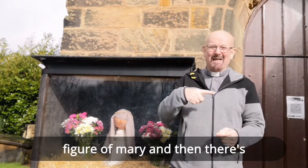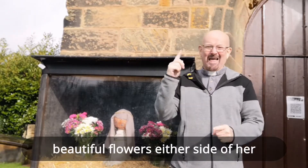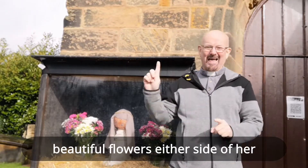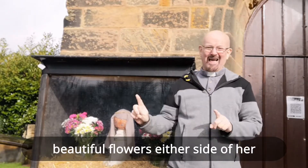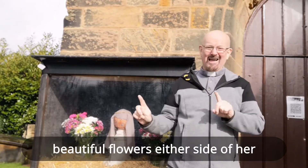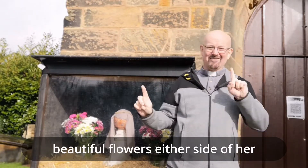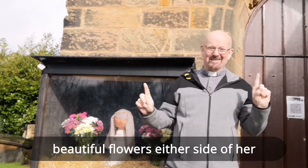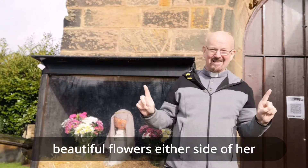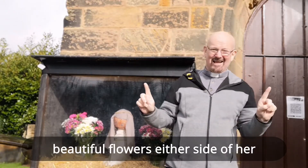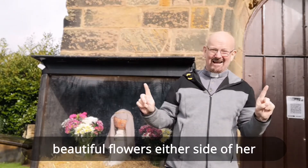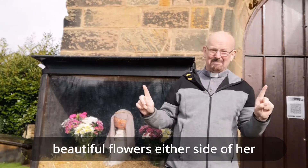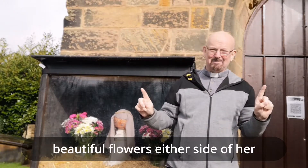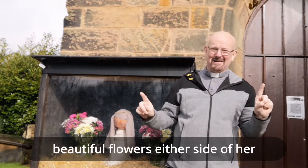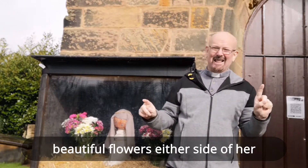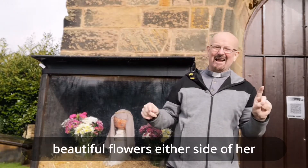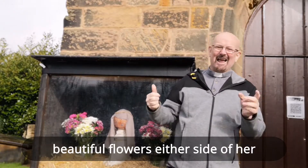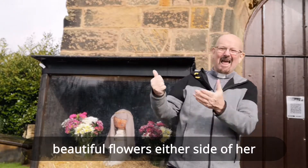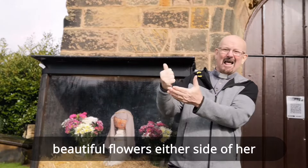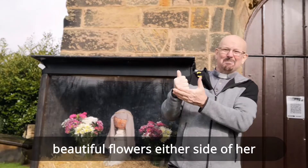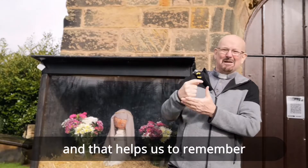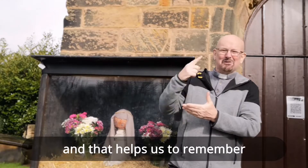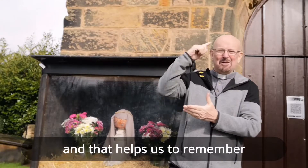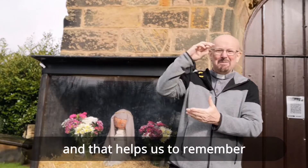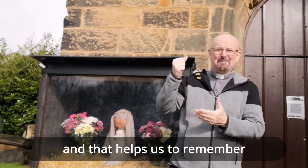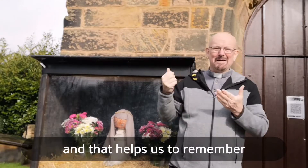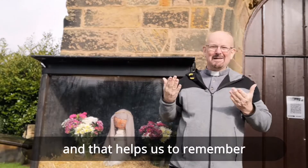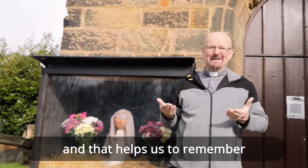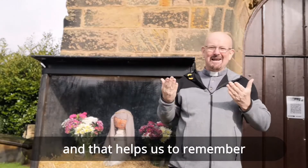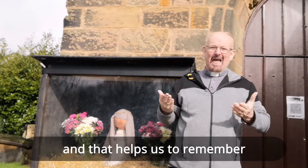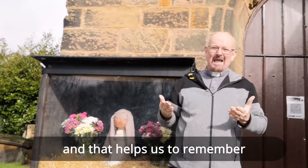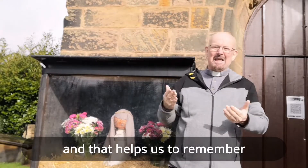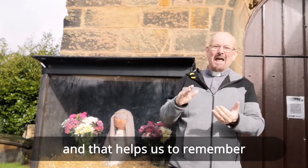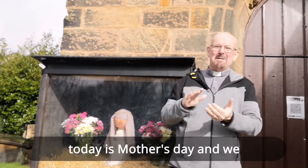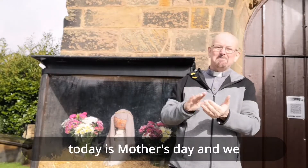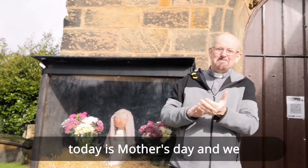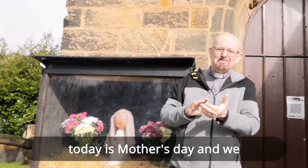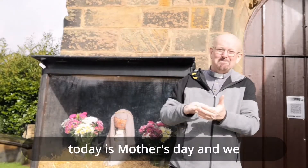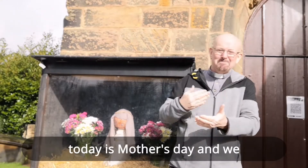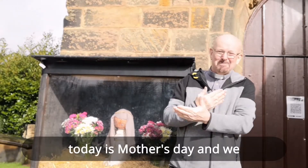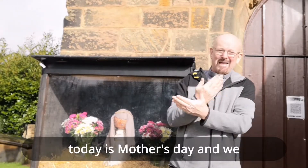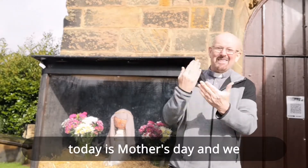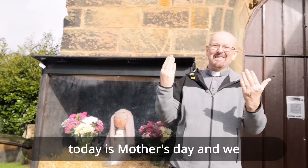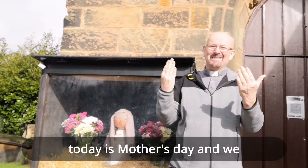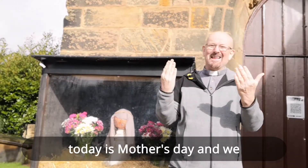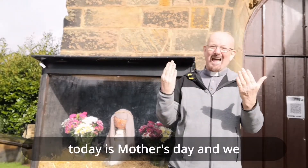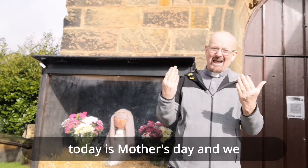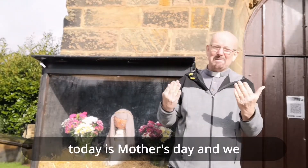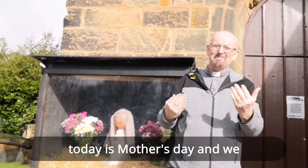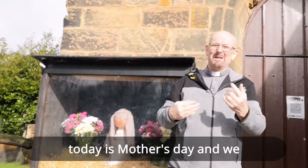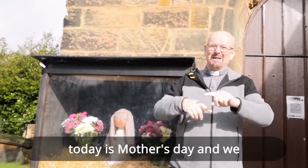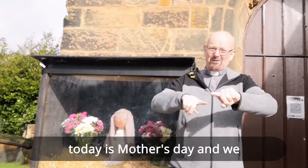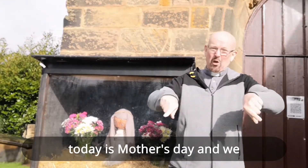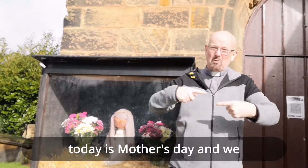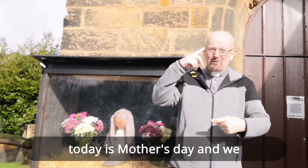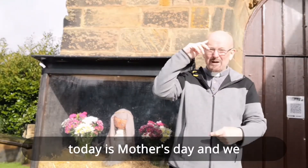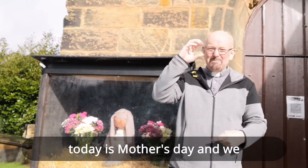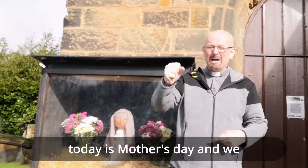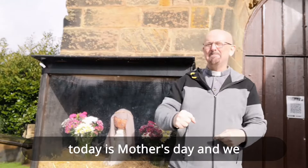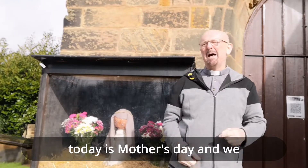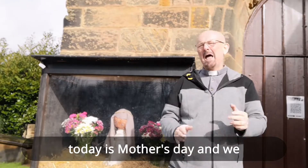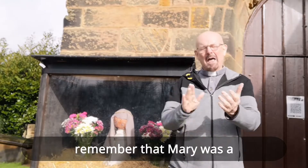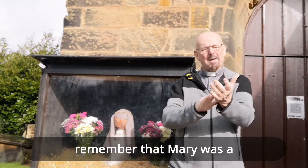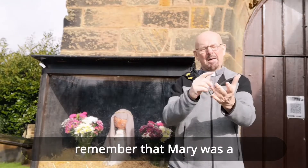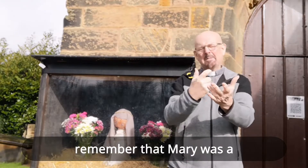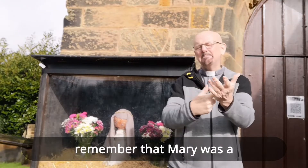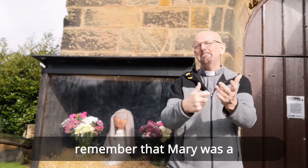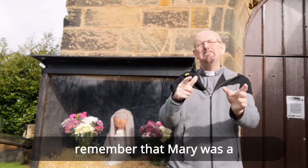there's beautiful flowers either side of her, and that helps us to remember today is Mother's Day. And